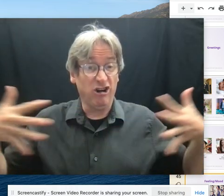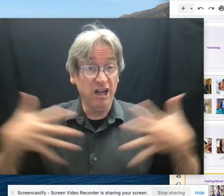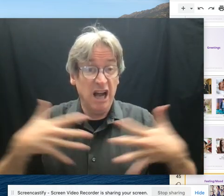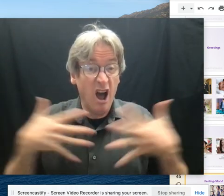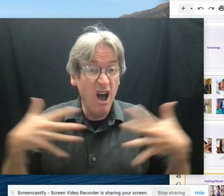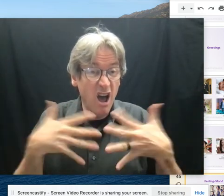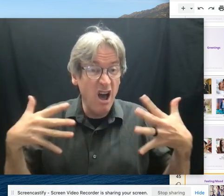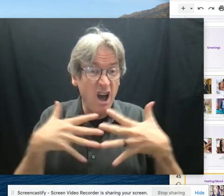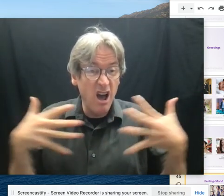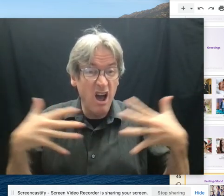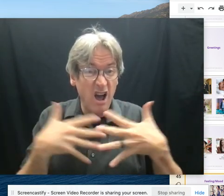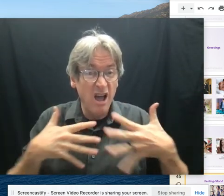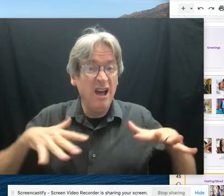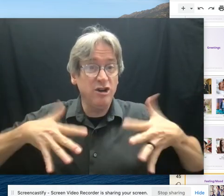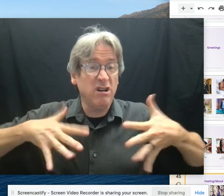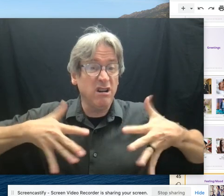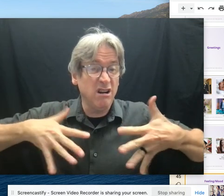scared,